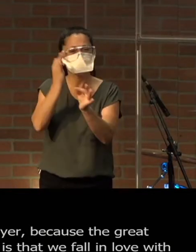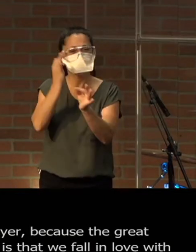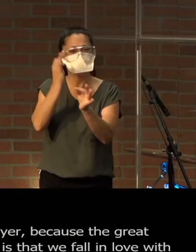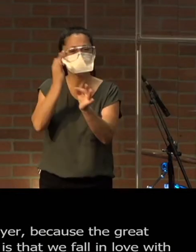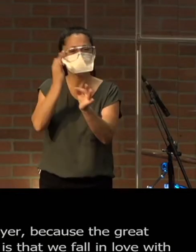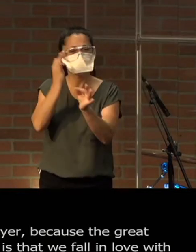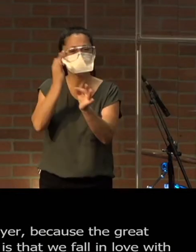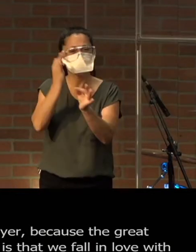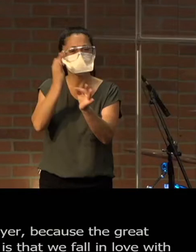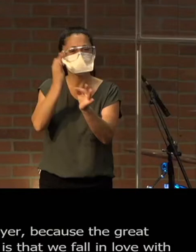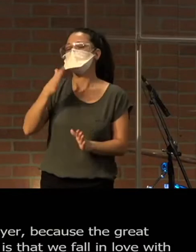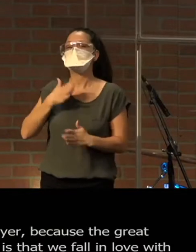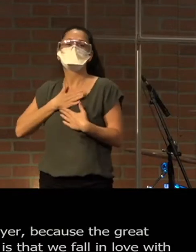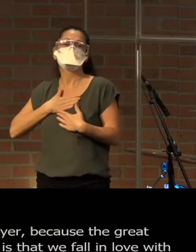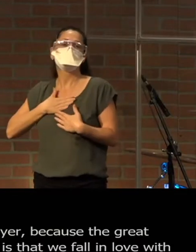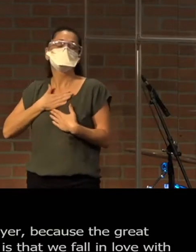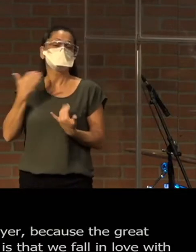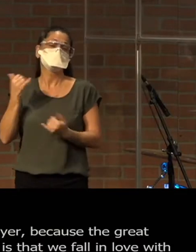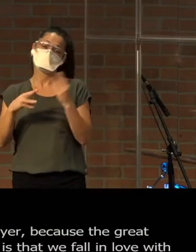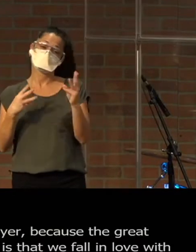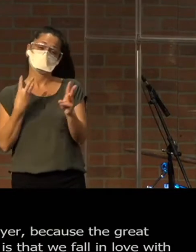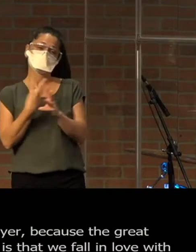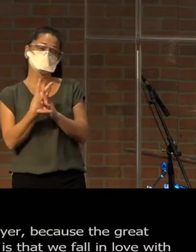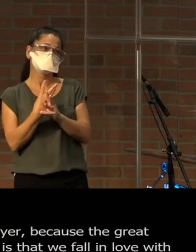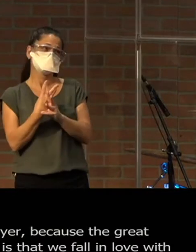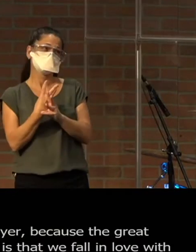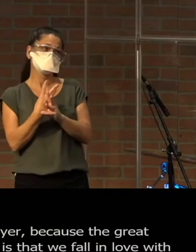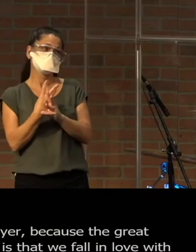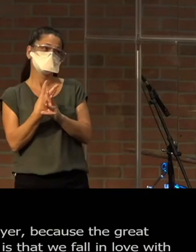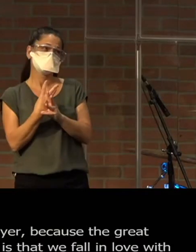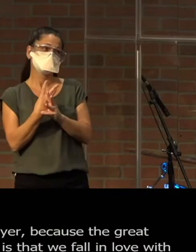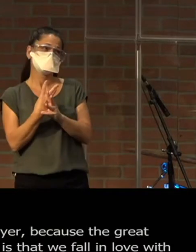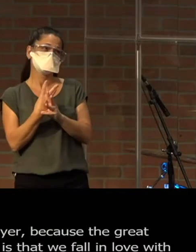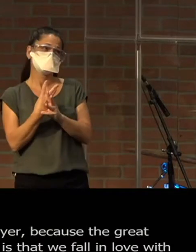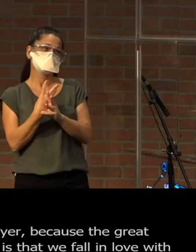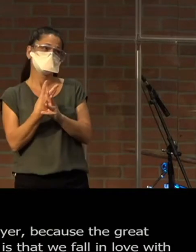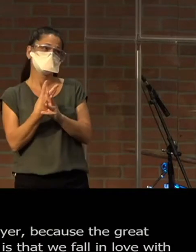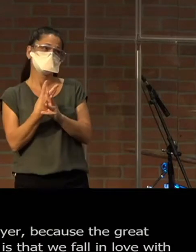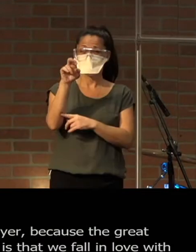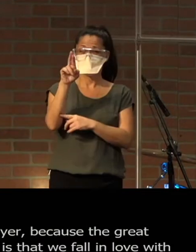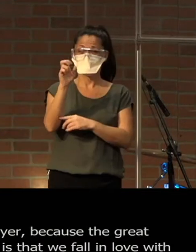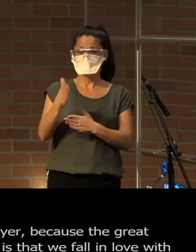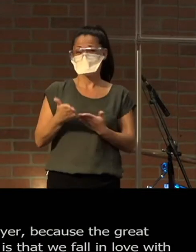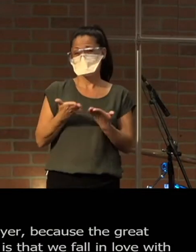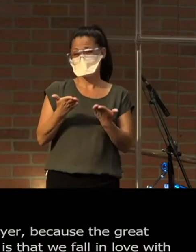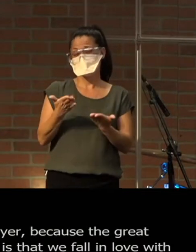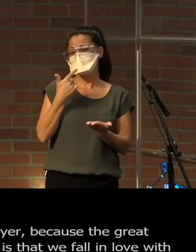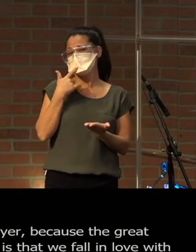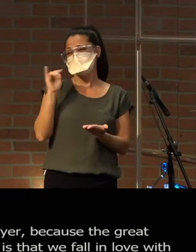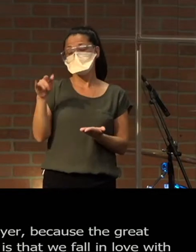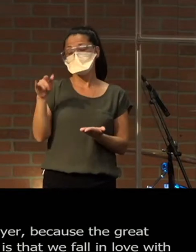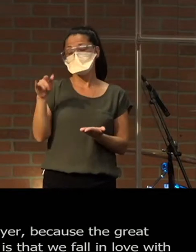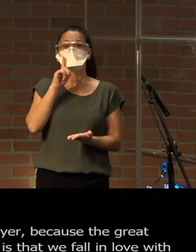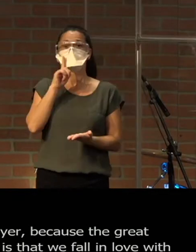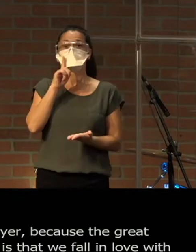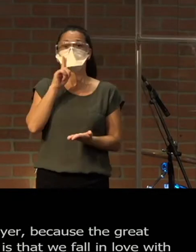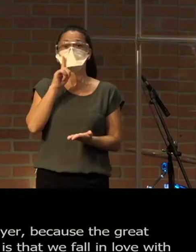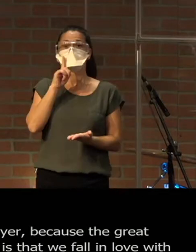cares and pleasures of this world. Now, Piper's suggestion is not exactly a radical one,